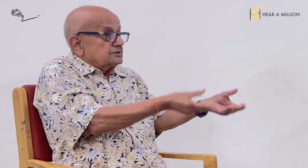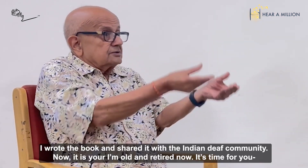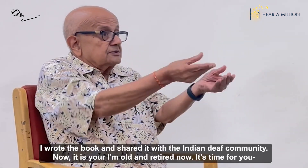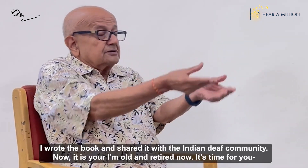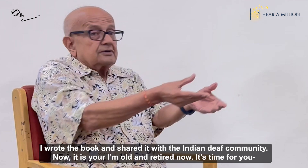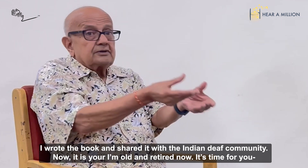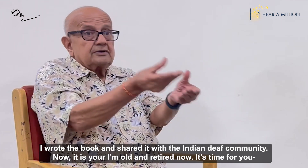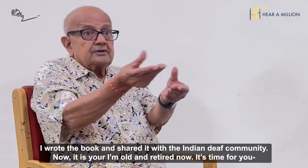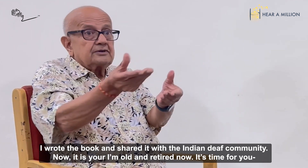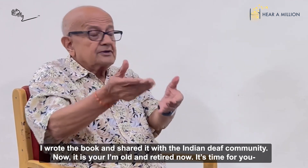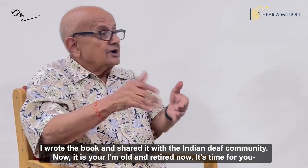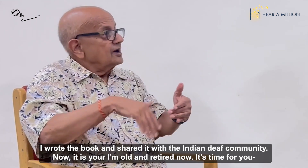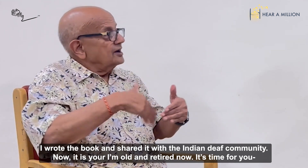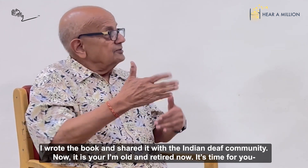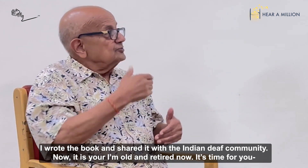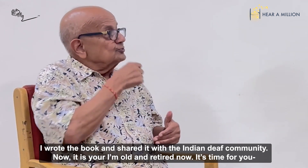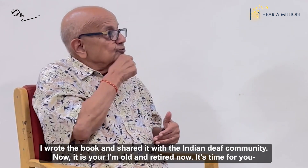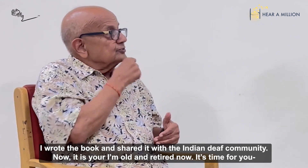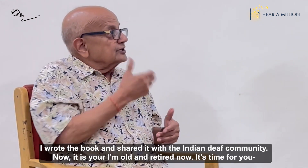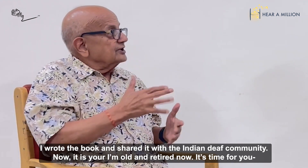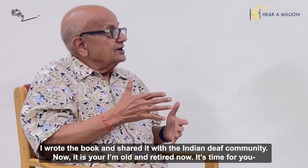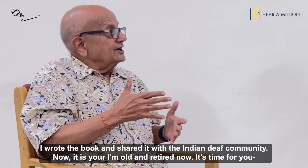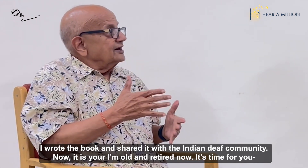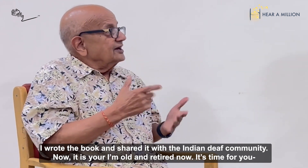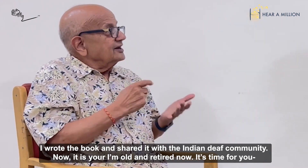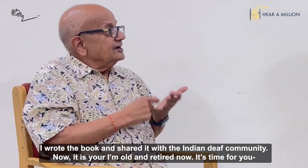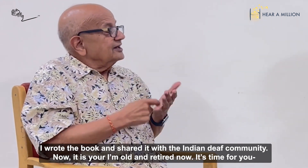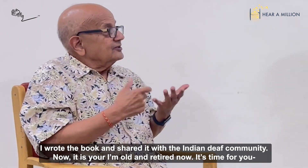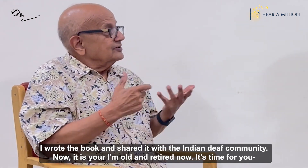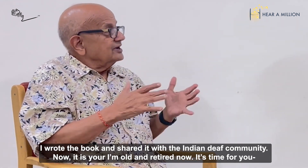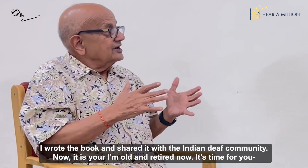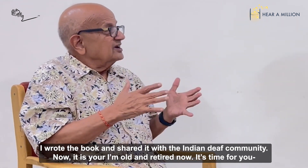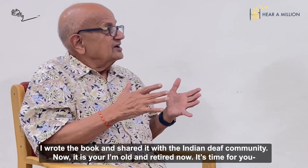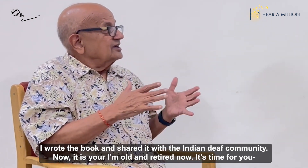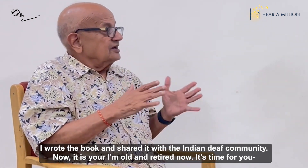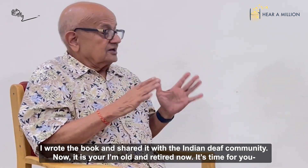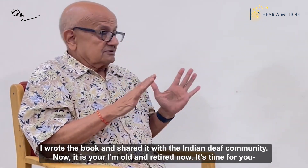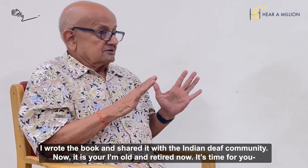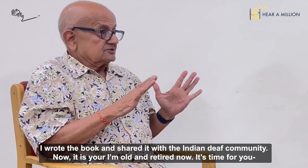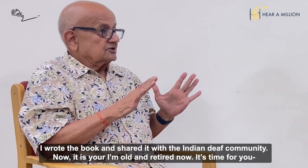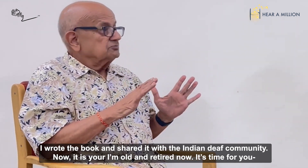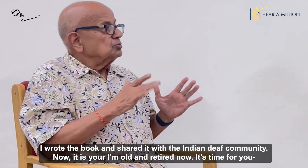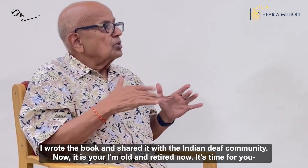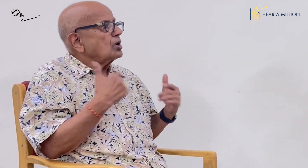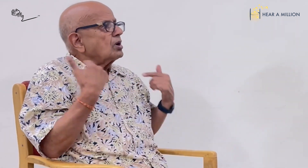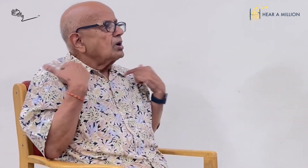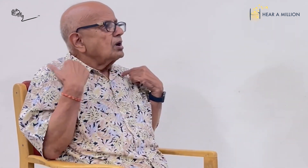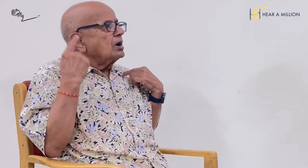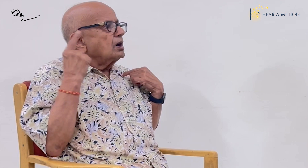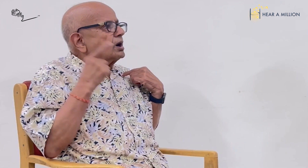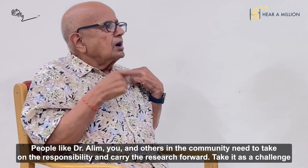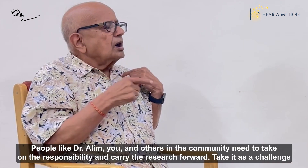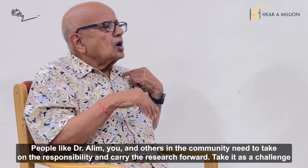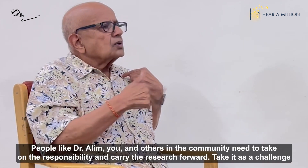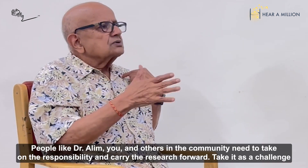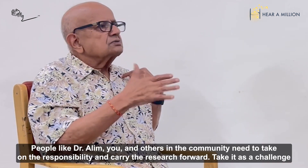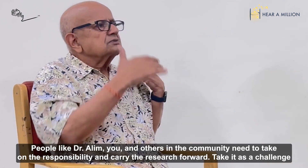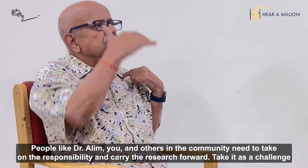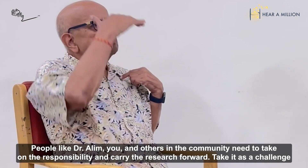I wrote the book and shared it with the Indian deaf community. Now it is your work. I'm old and retired now. People like Dr.